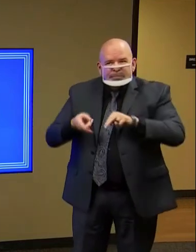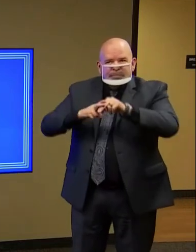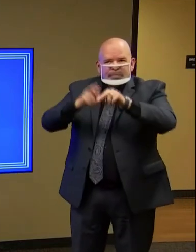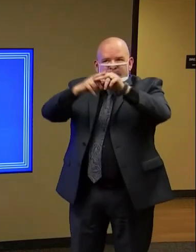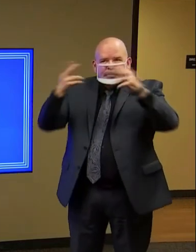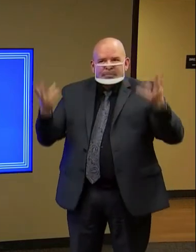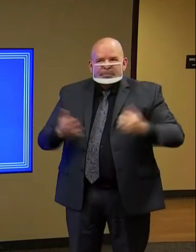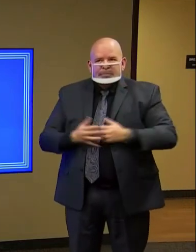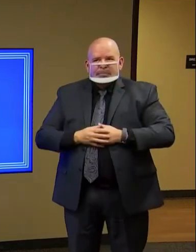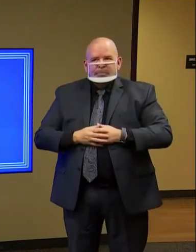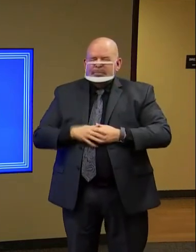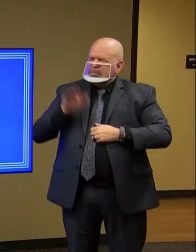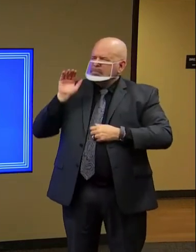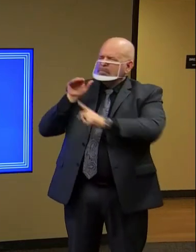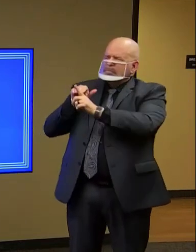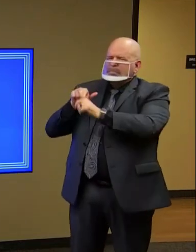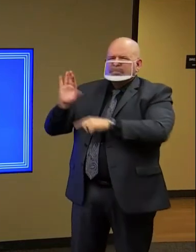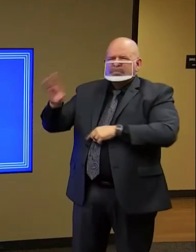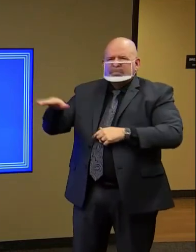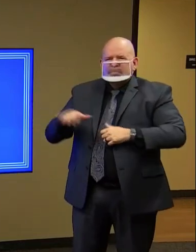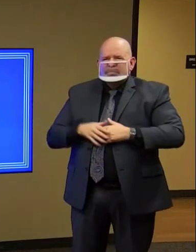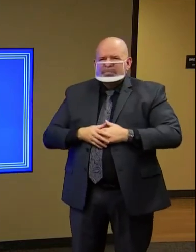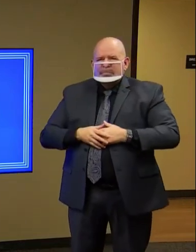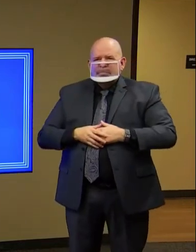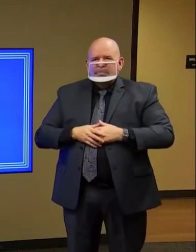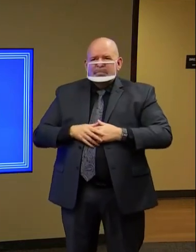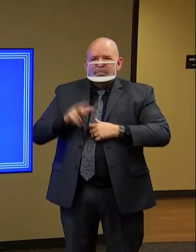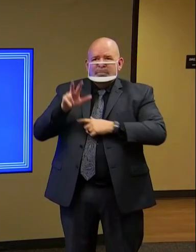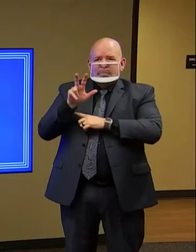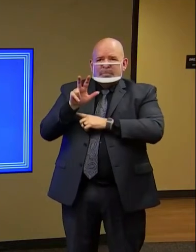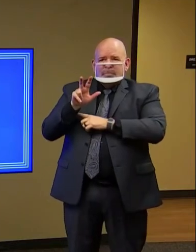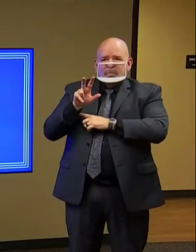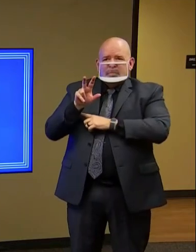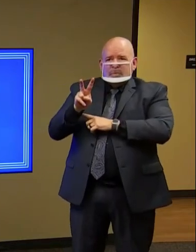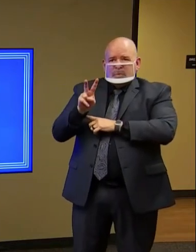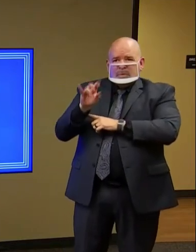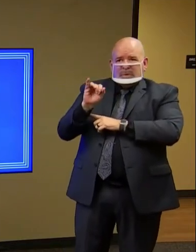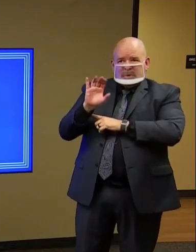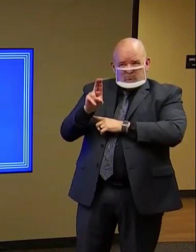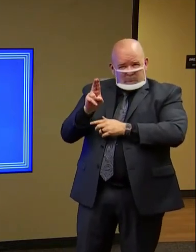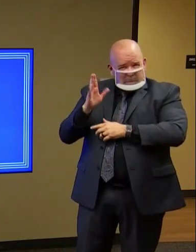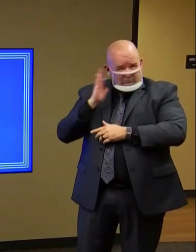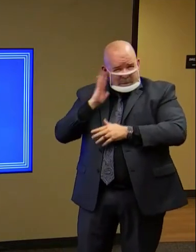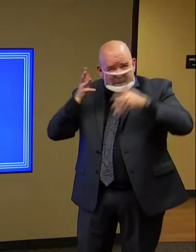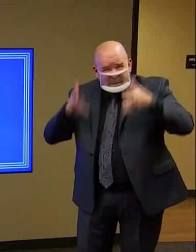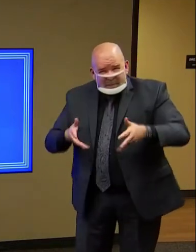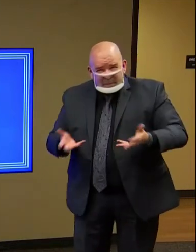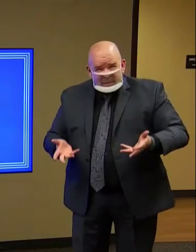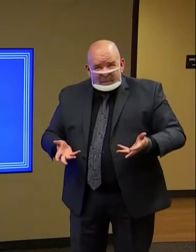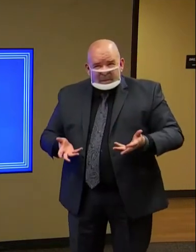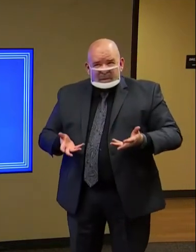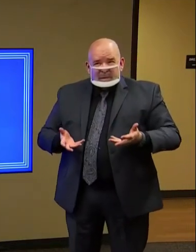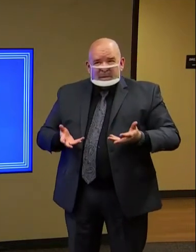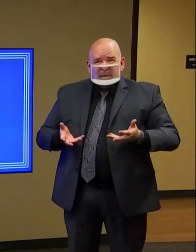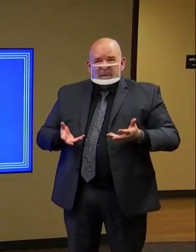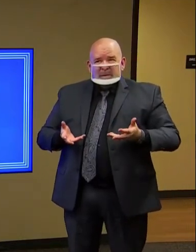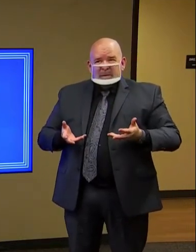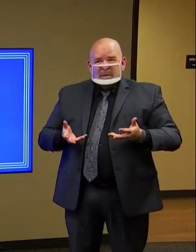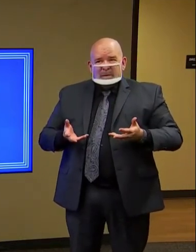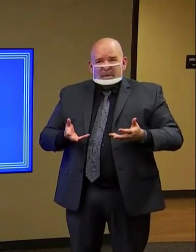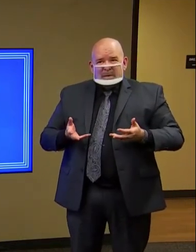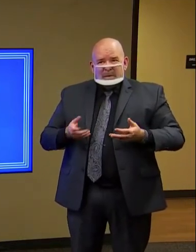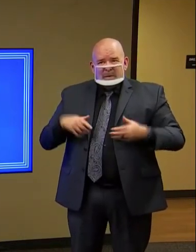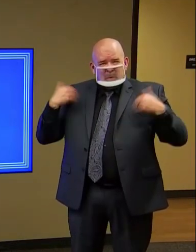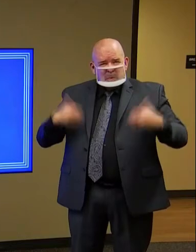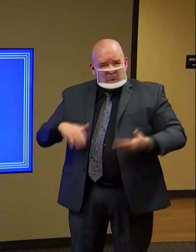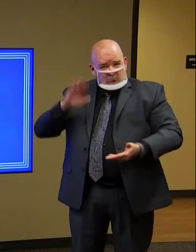You said you're down to 32 beds in Dallas County. Where does that number stand historically? Is that the lowest you've